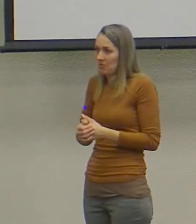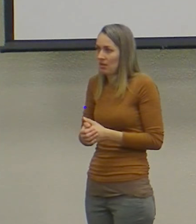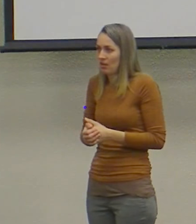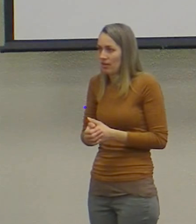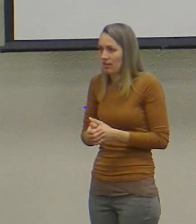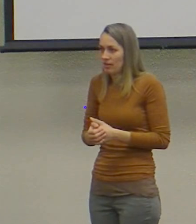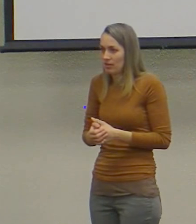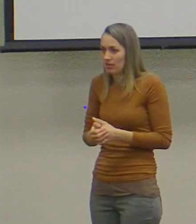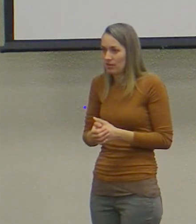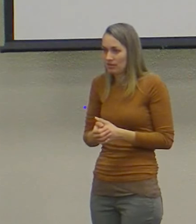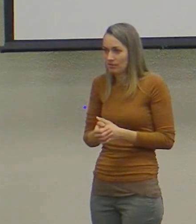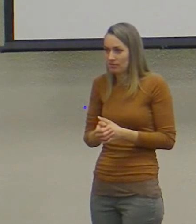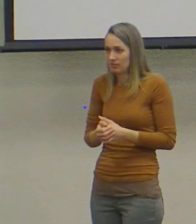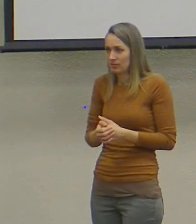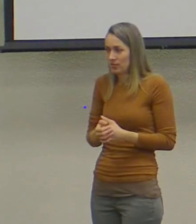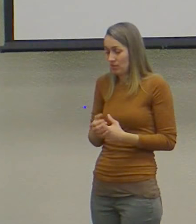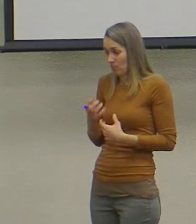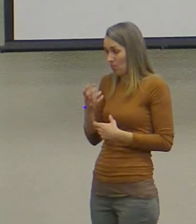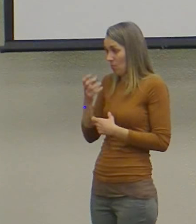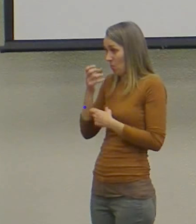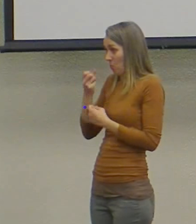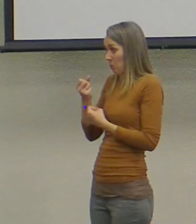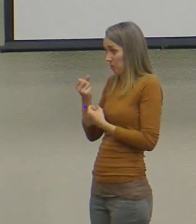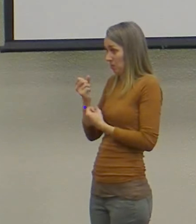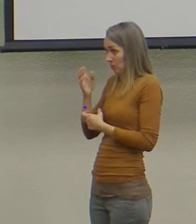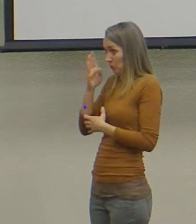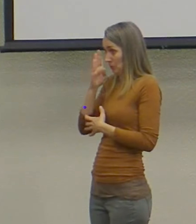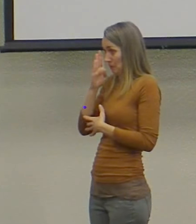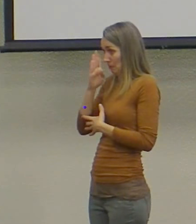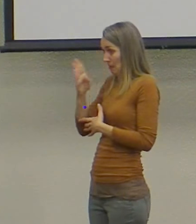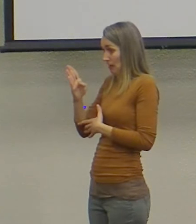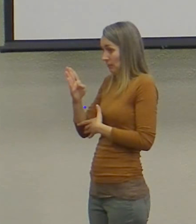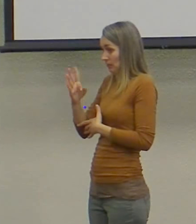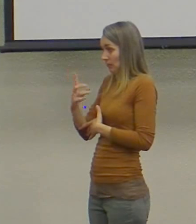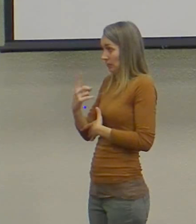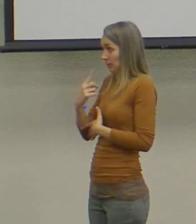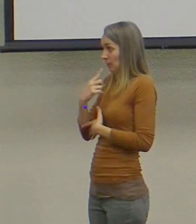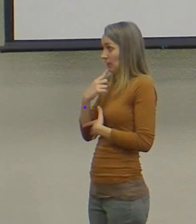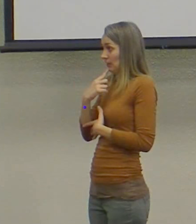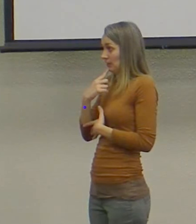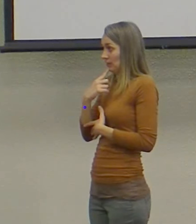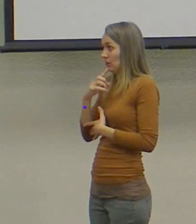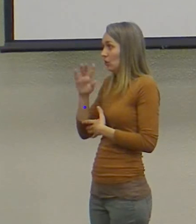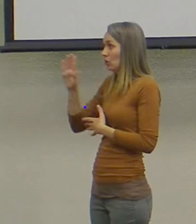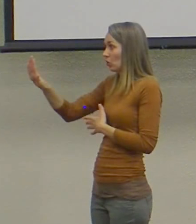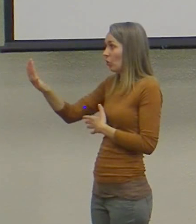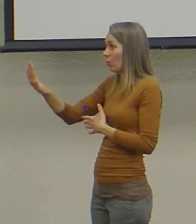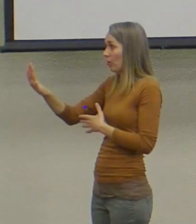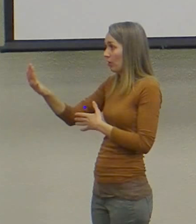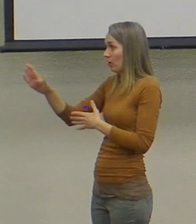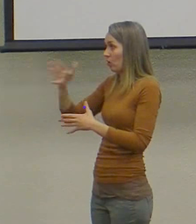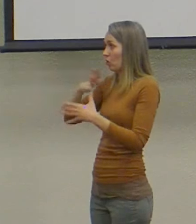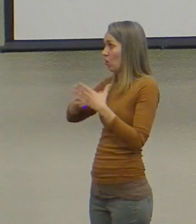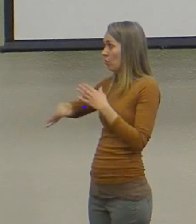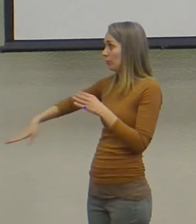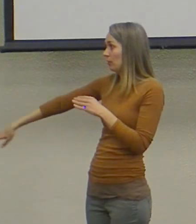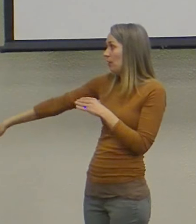And with a bold, very direct statement, she says, "Spread the corner of your garment over me,